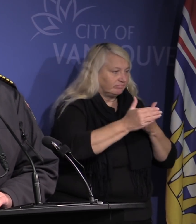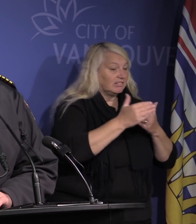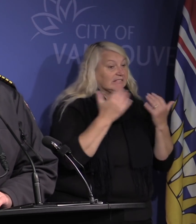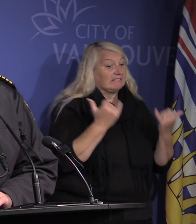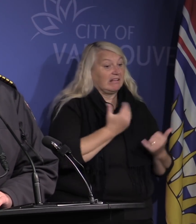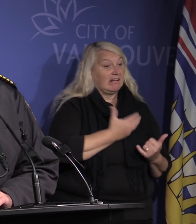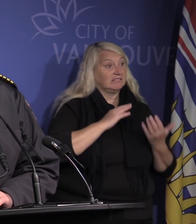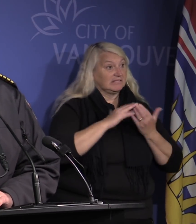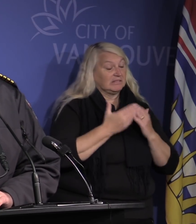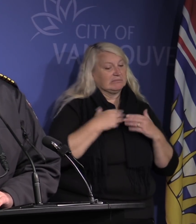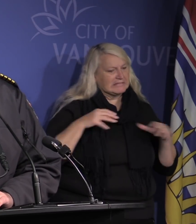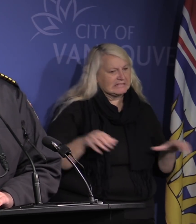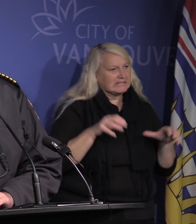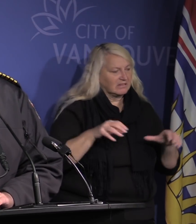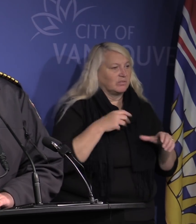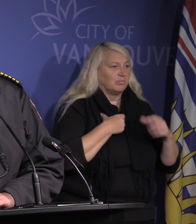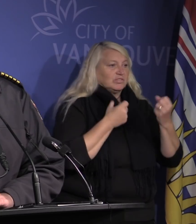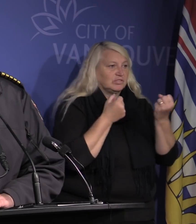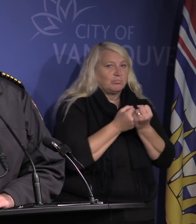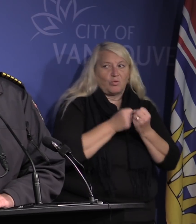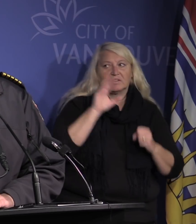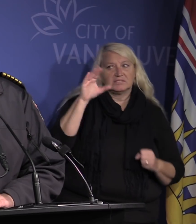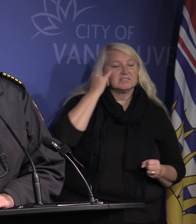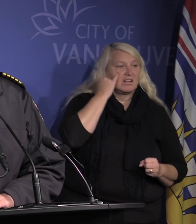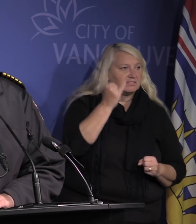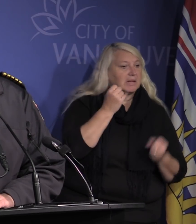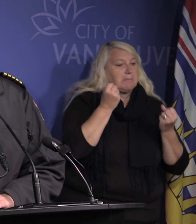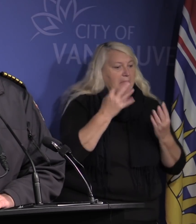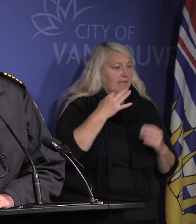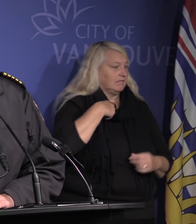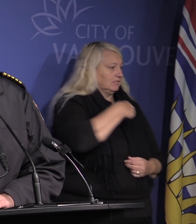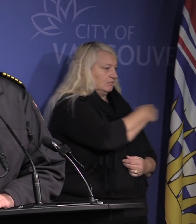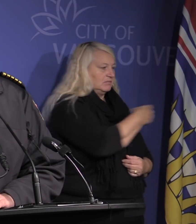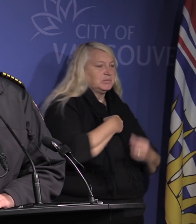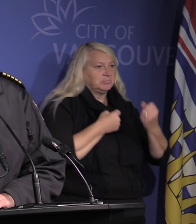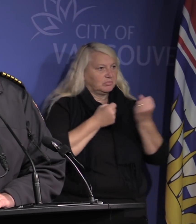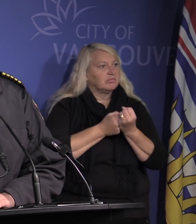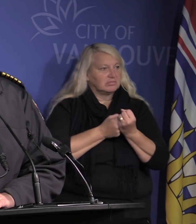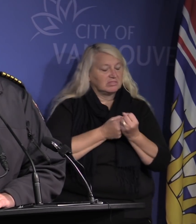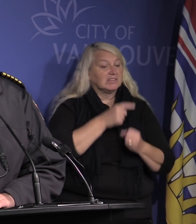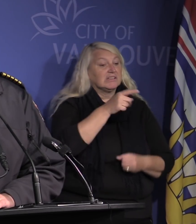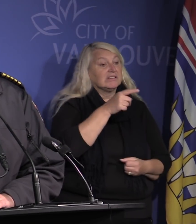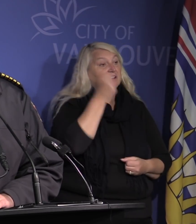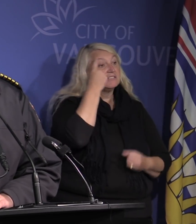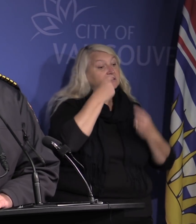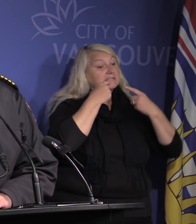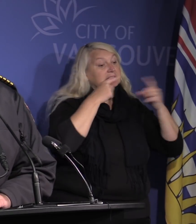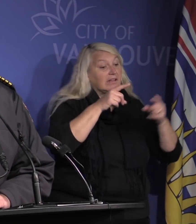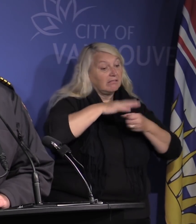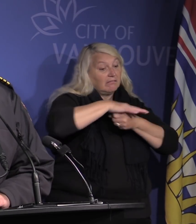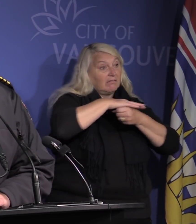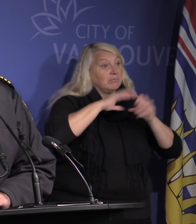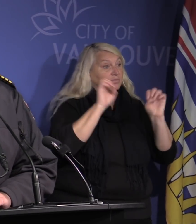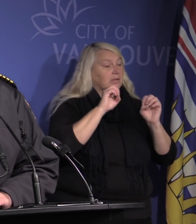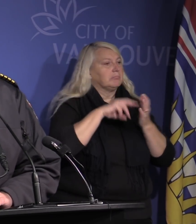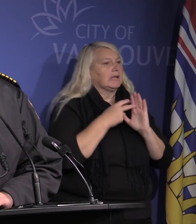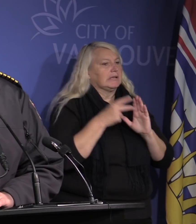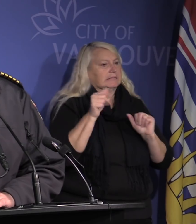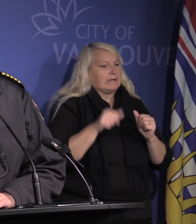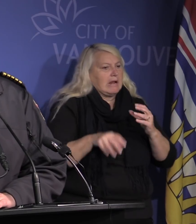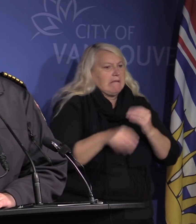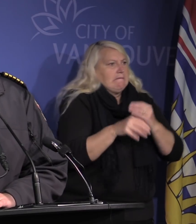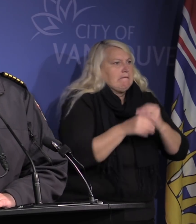including myself, support this position. A state of local emergency will allow us to take a number of